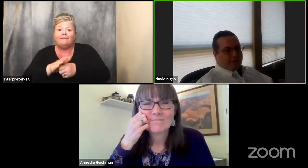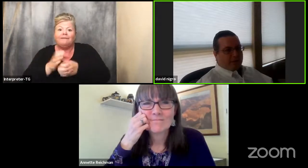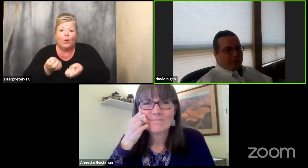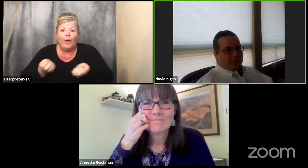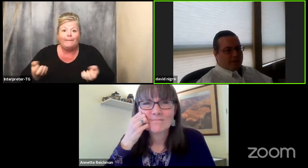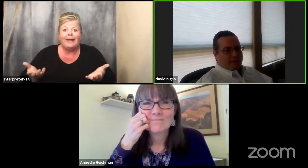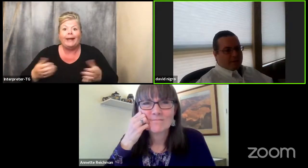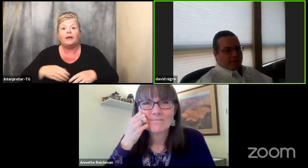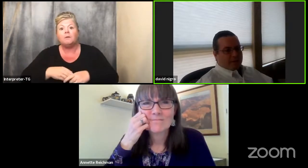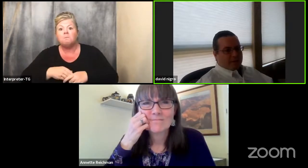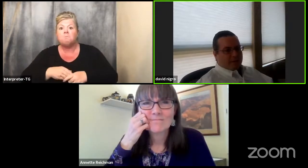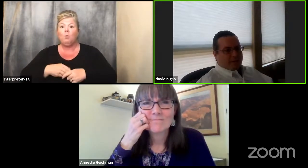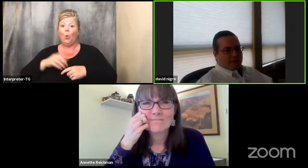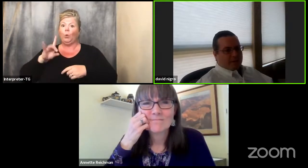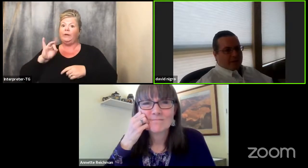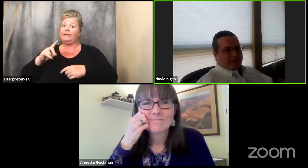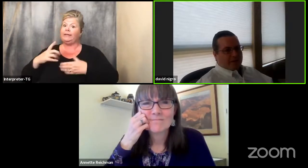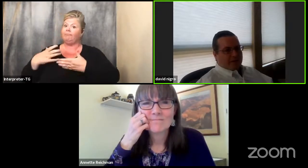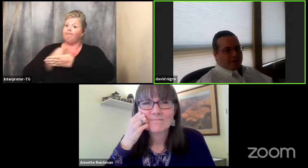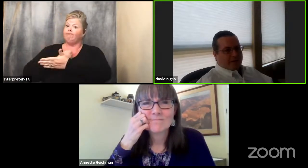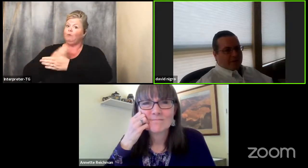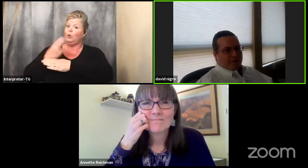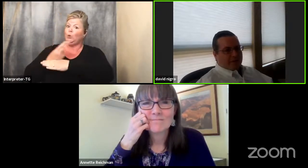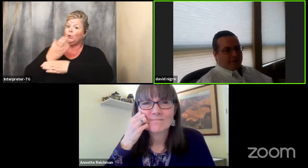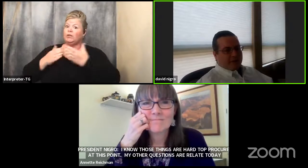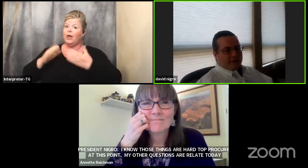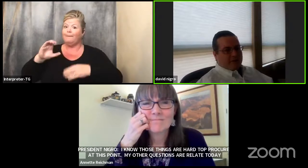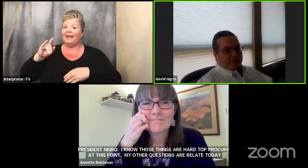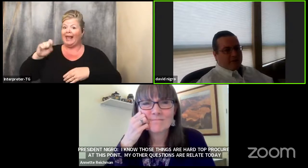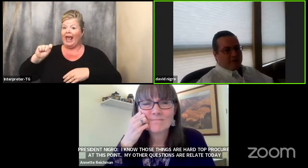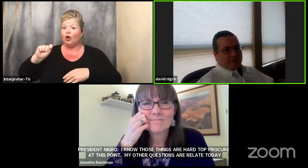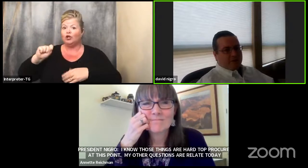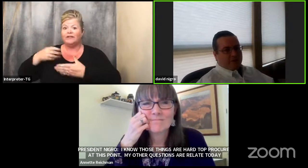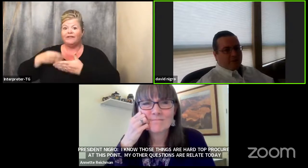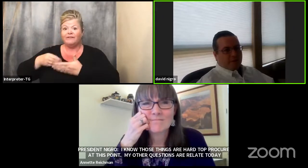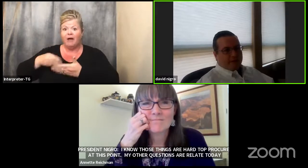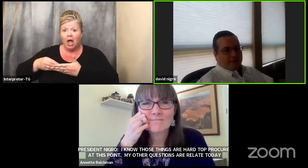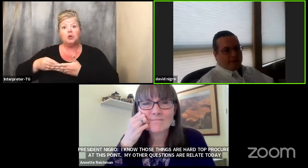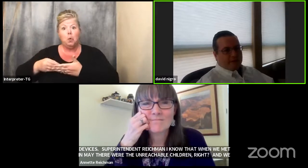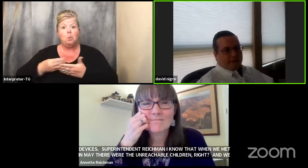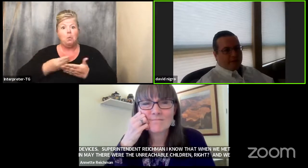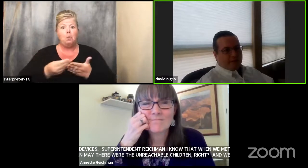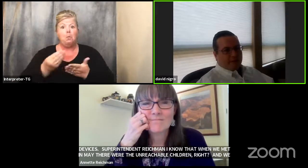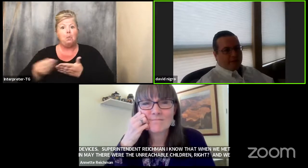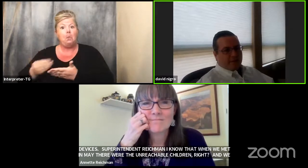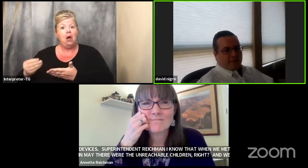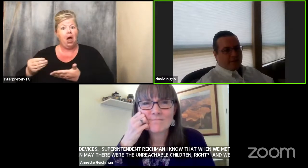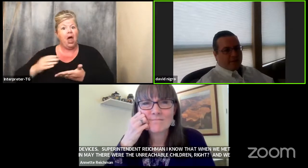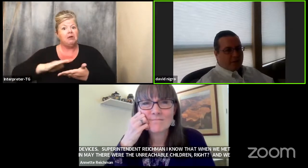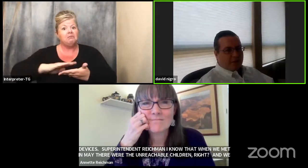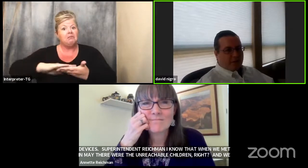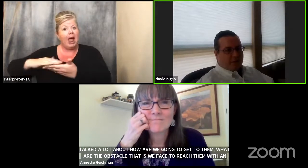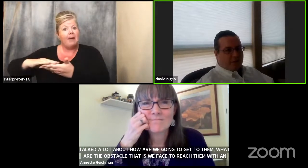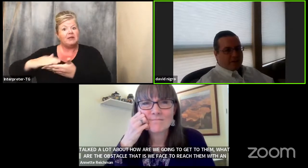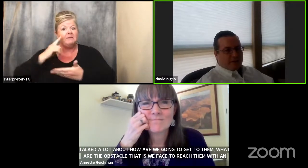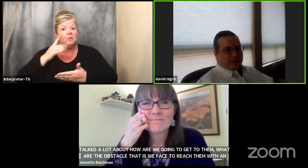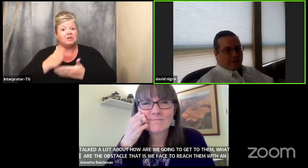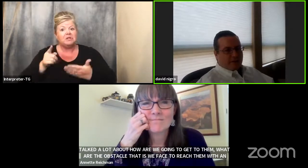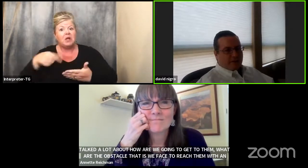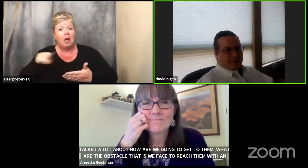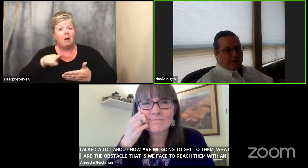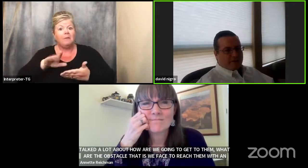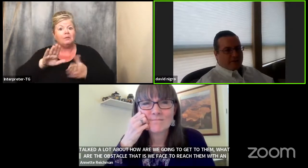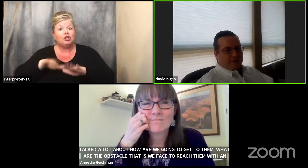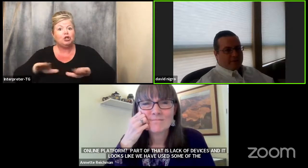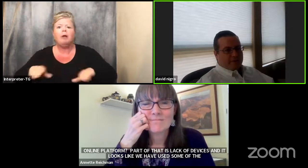some of the CARES Act funding to purchase devices to supply to some of those children. Can you